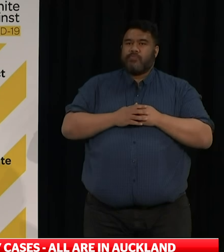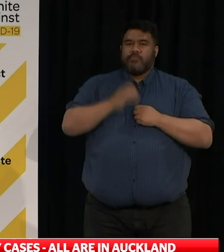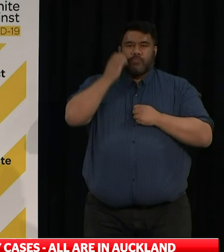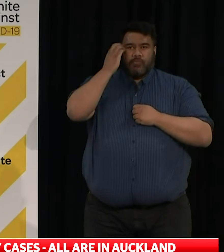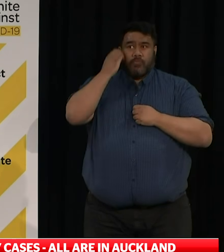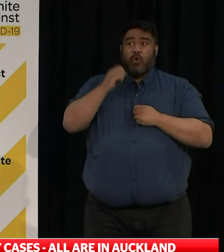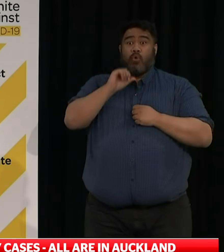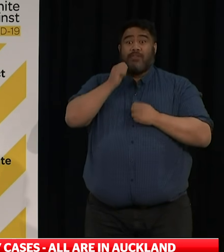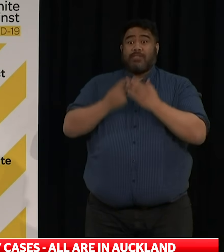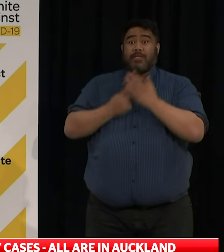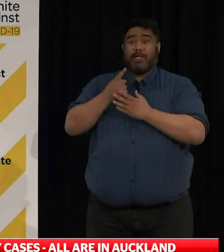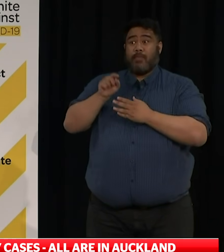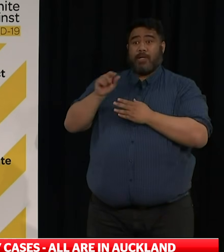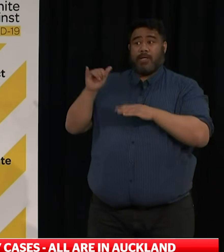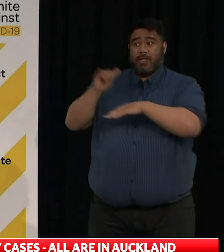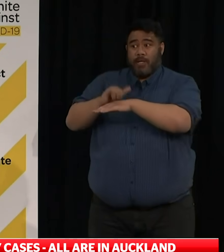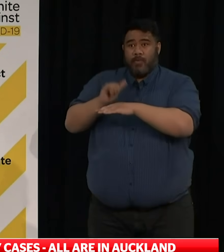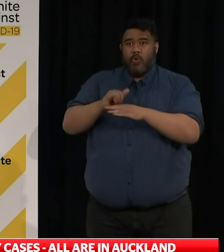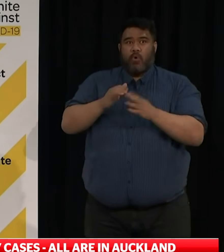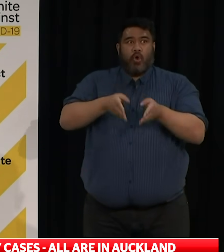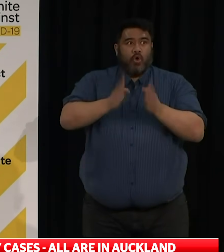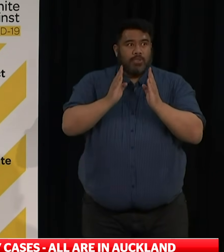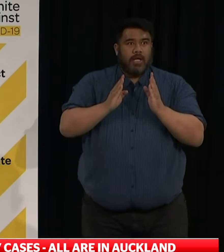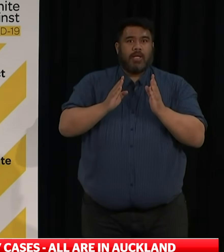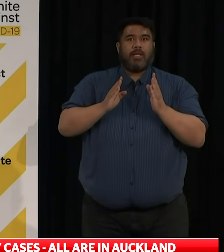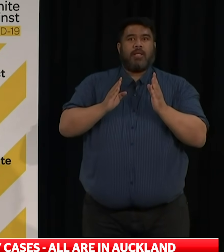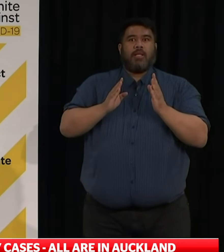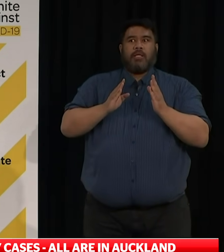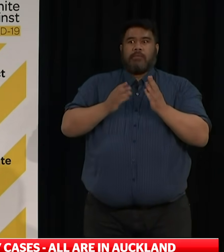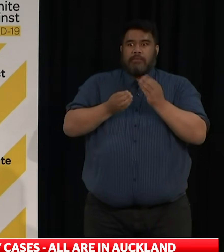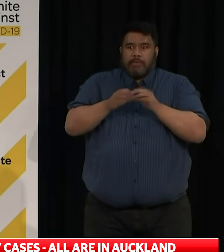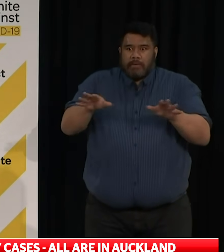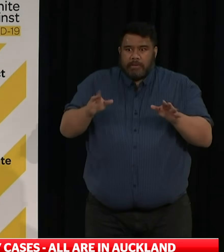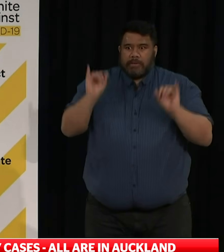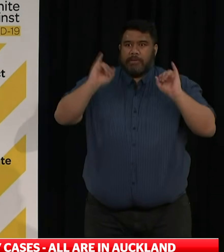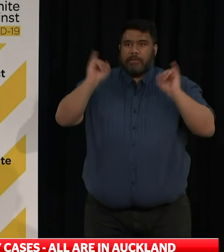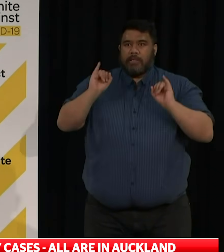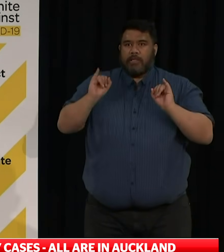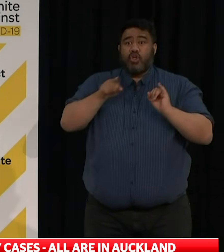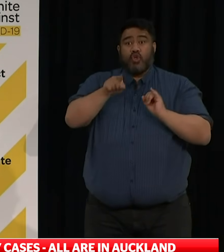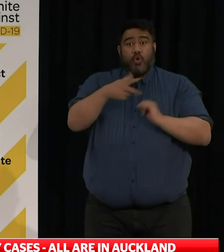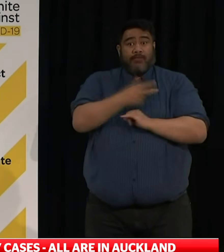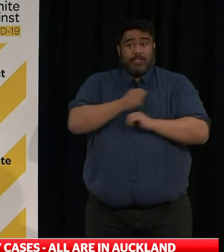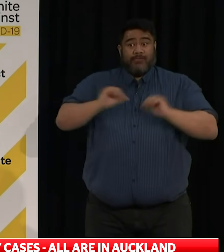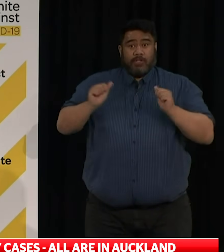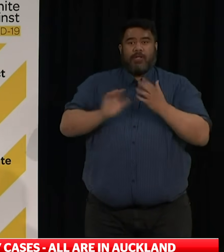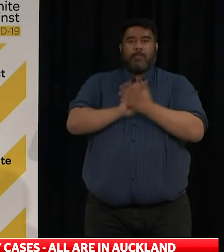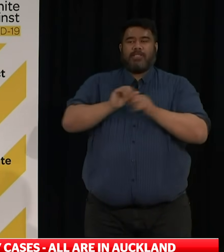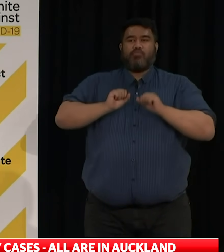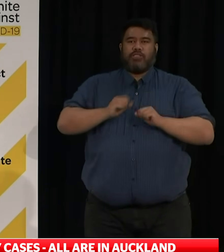at our airport or at an MIQ facility, those high rates of vaccination provide us all with that much more